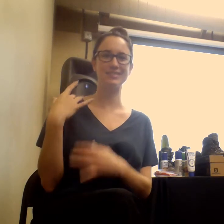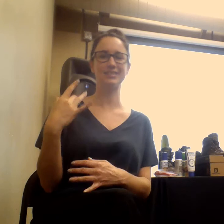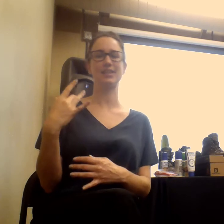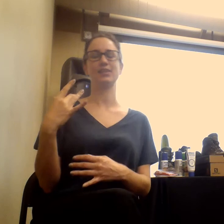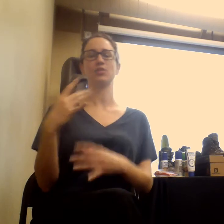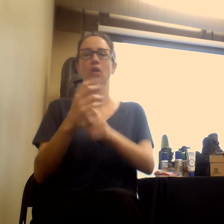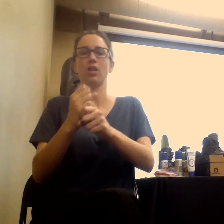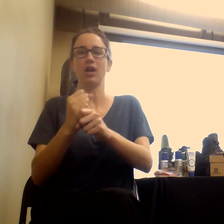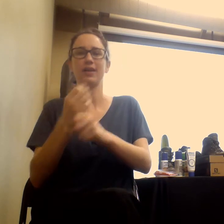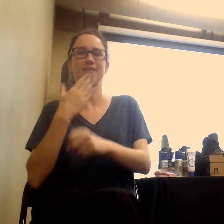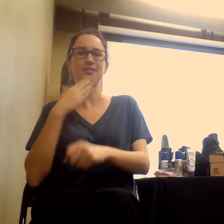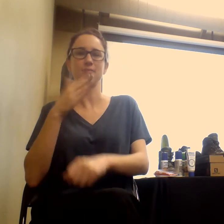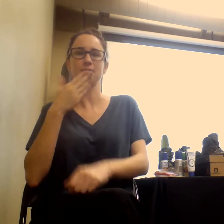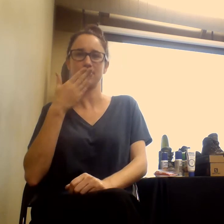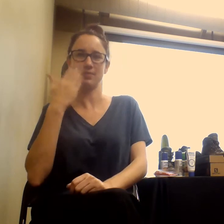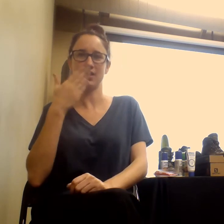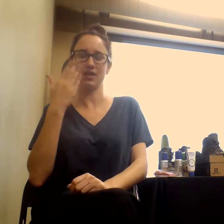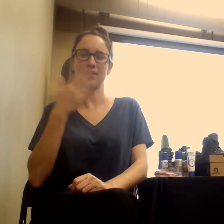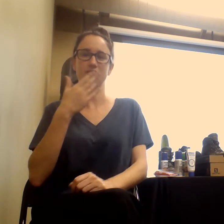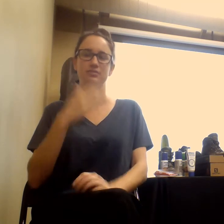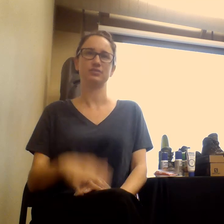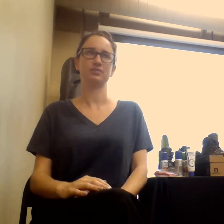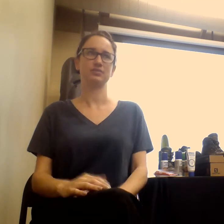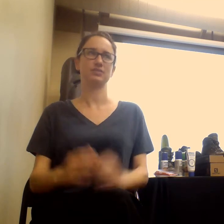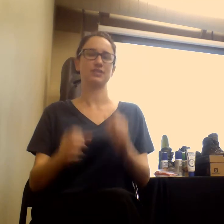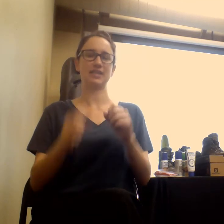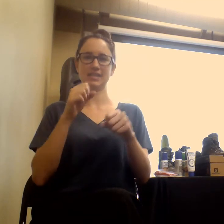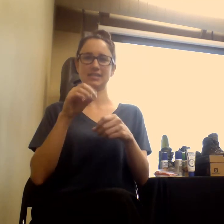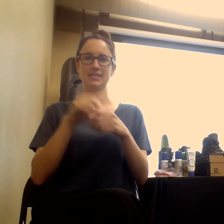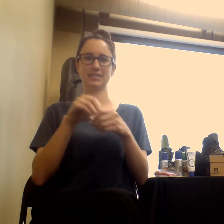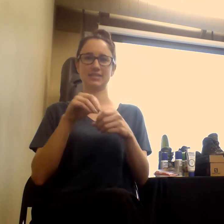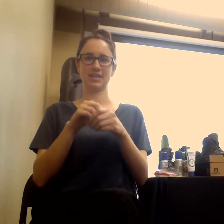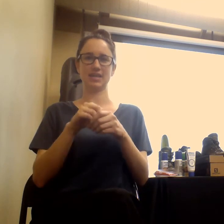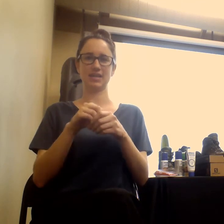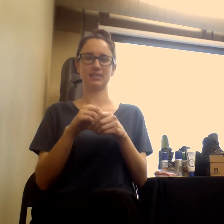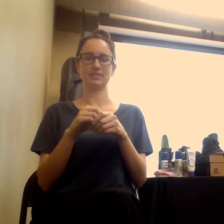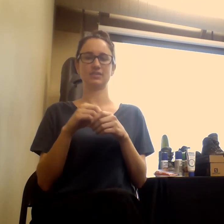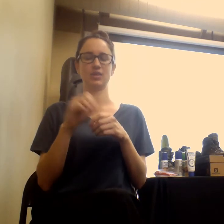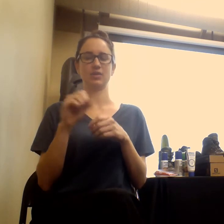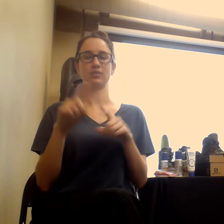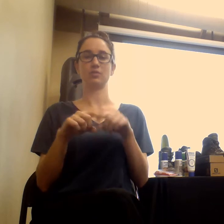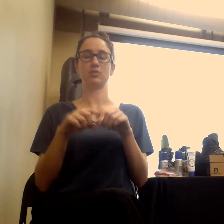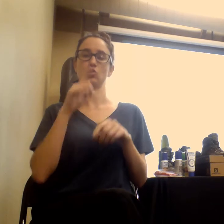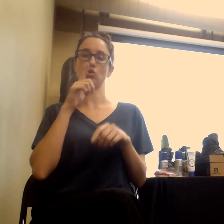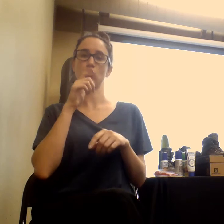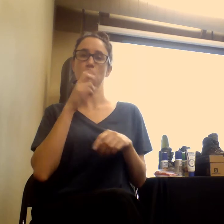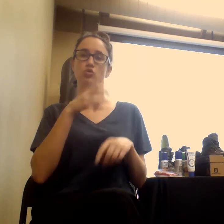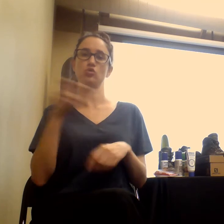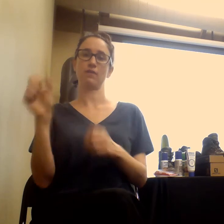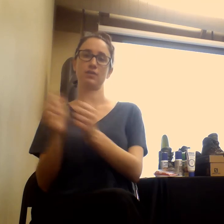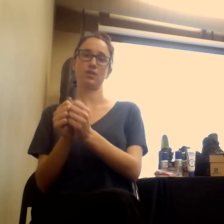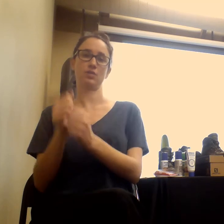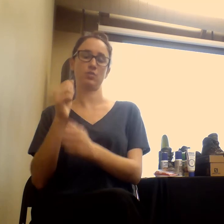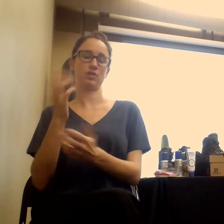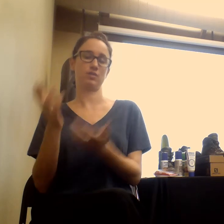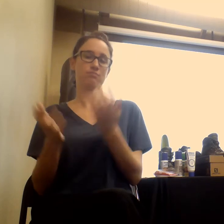on, you know, what you're doing, who you're with, and whether you're both willing to offend, or, you know, what's going to